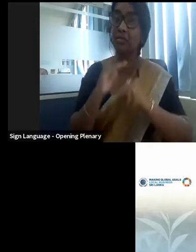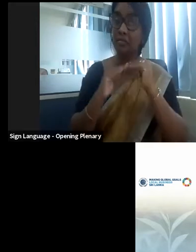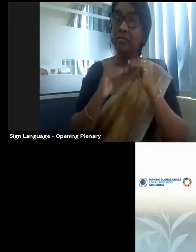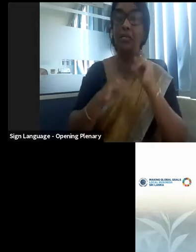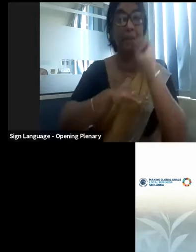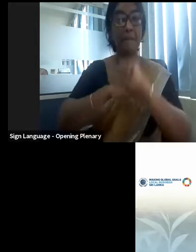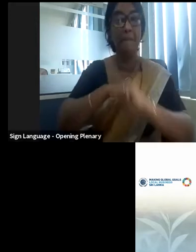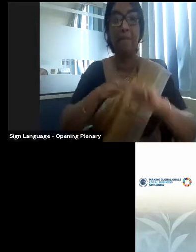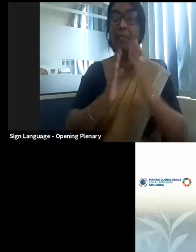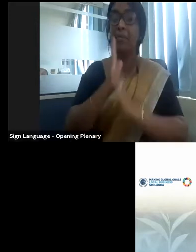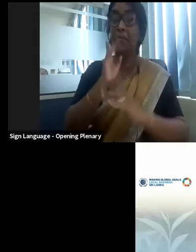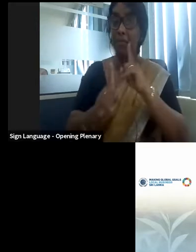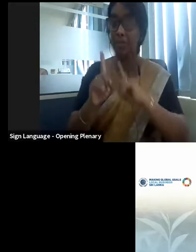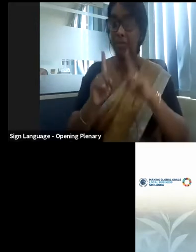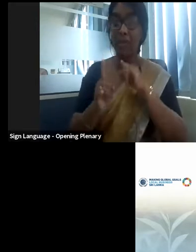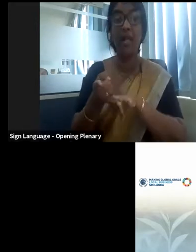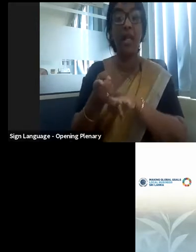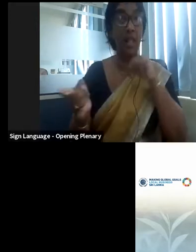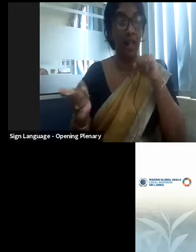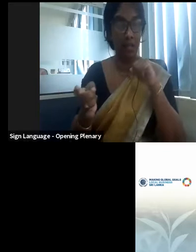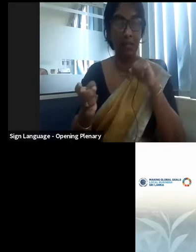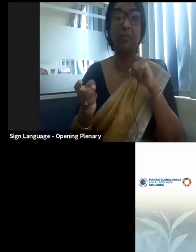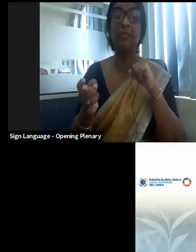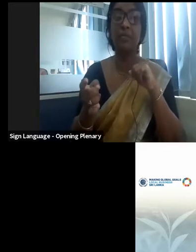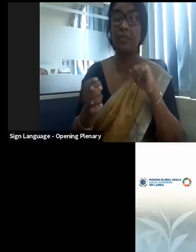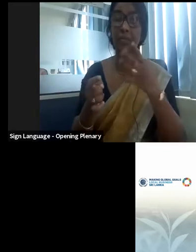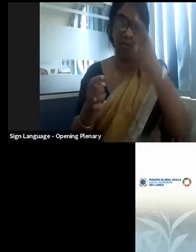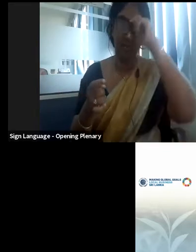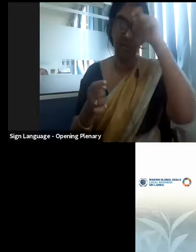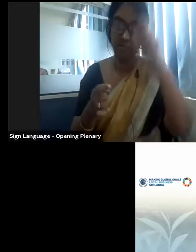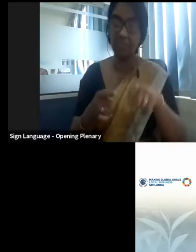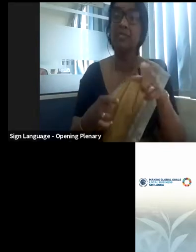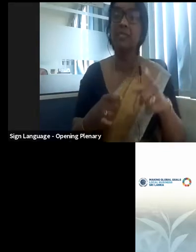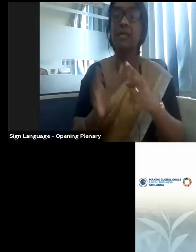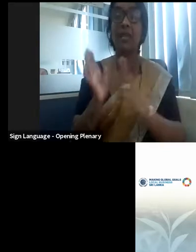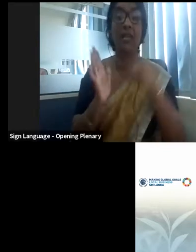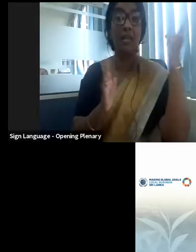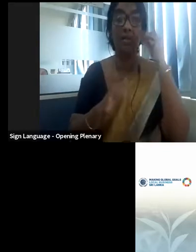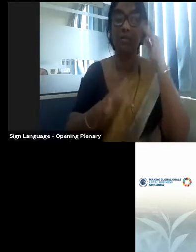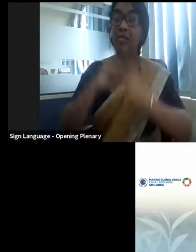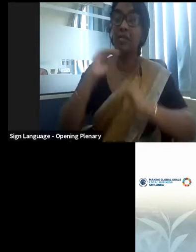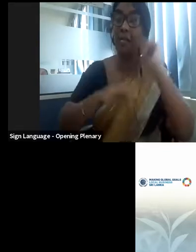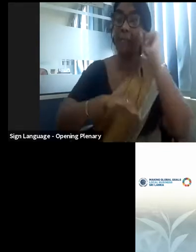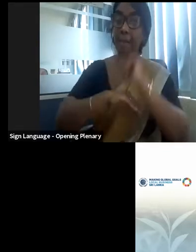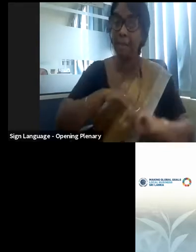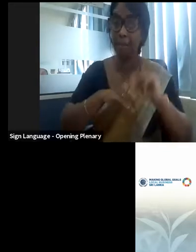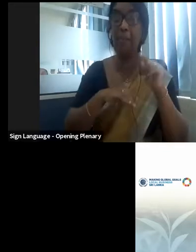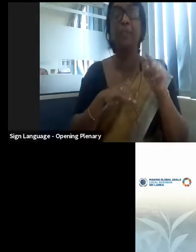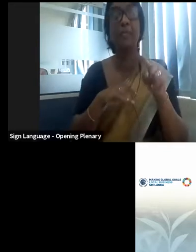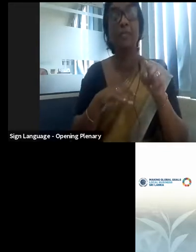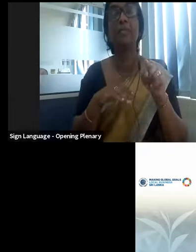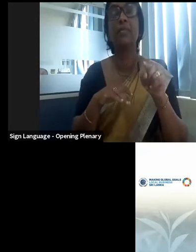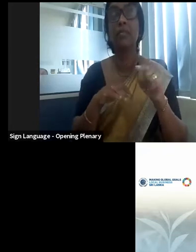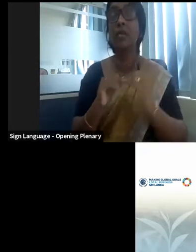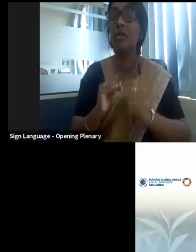Board, who will elaborate on the progress of the National Action Plan on Agenda 2030. Mr. Palpita, the stage is